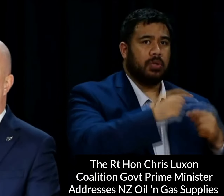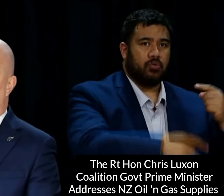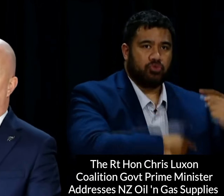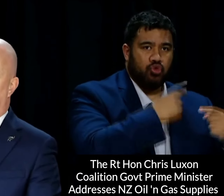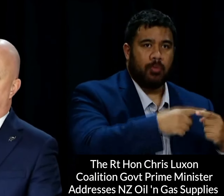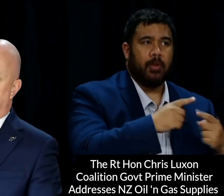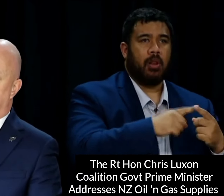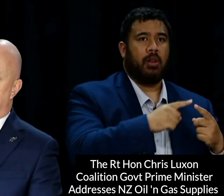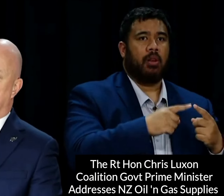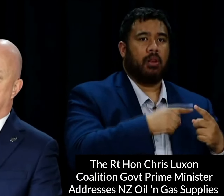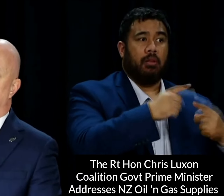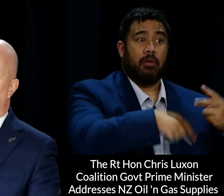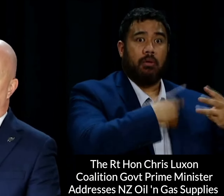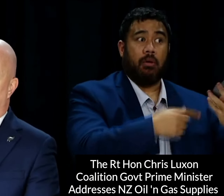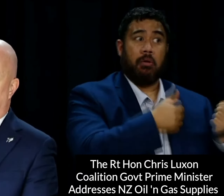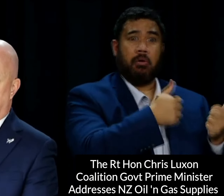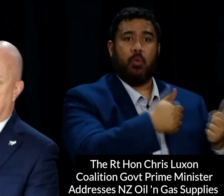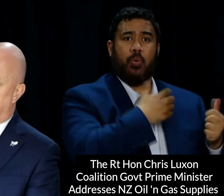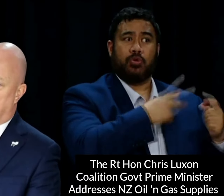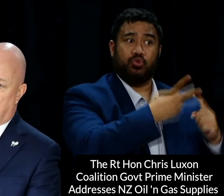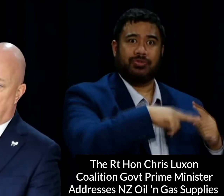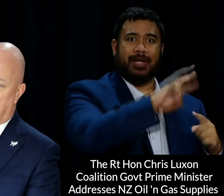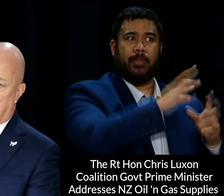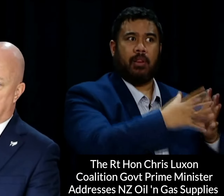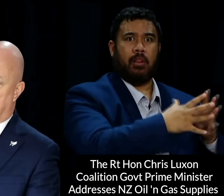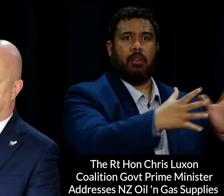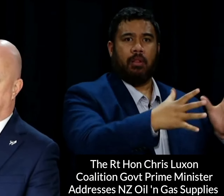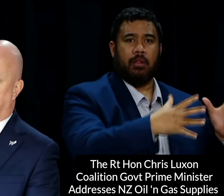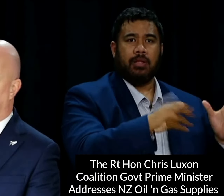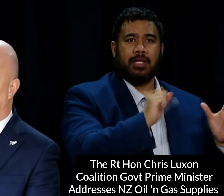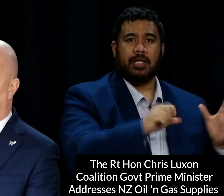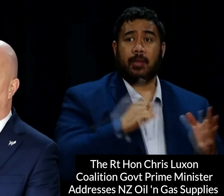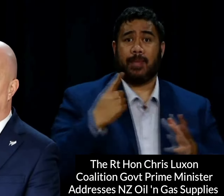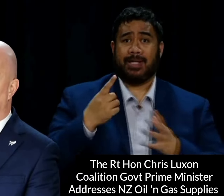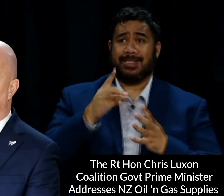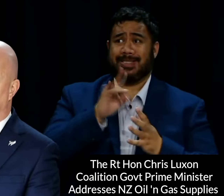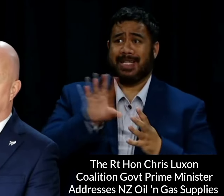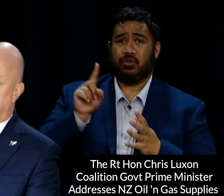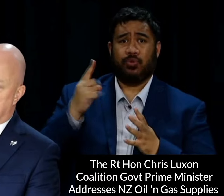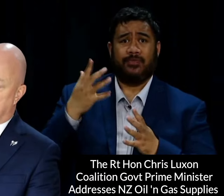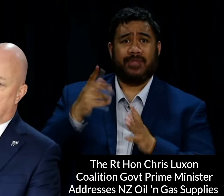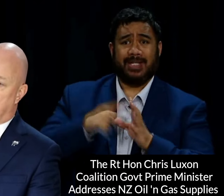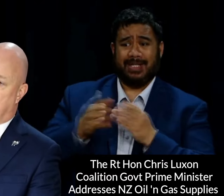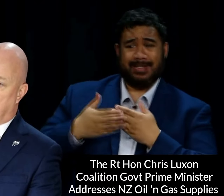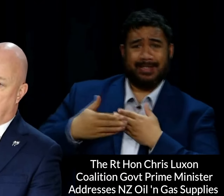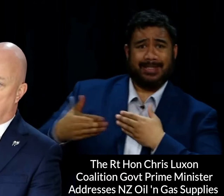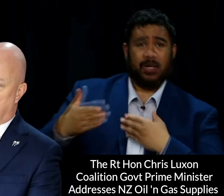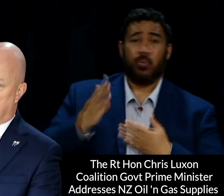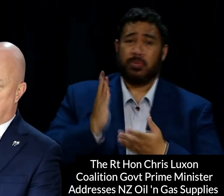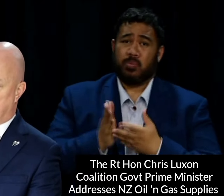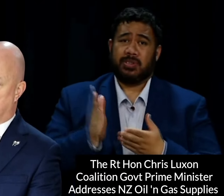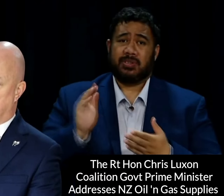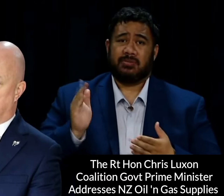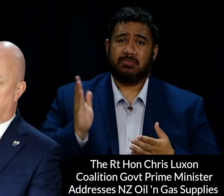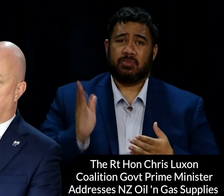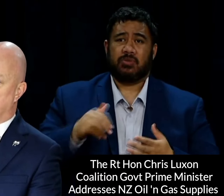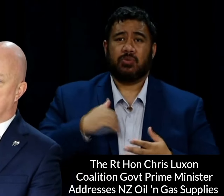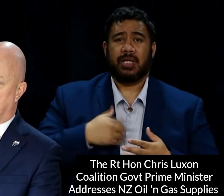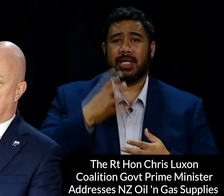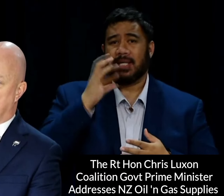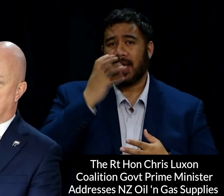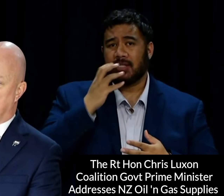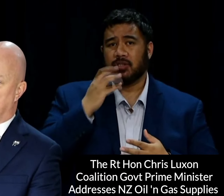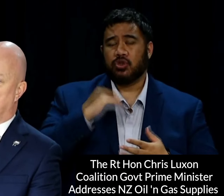renewables. But for the foreseeable future, at least I think for 10 to 15 to 20 years, gas is going to be a very important transitory fuel